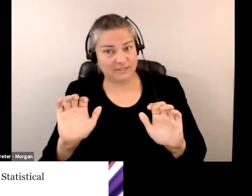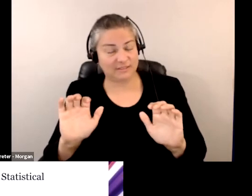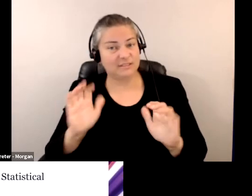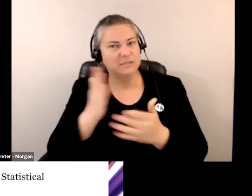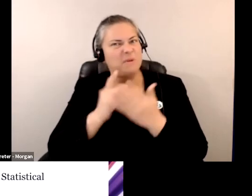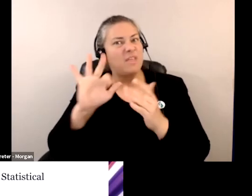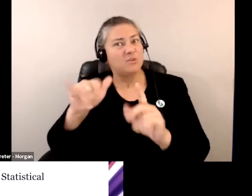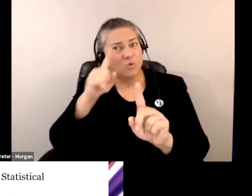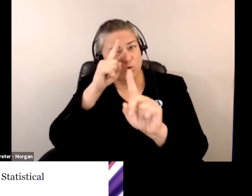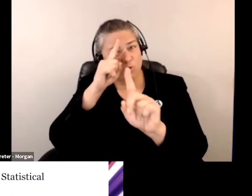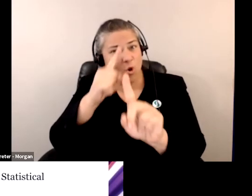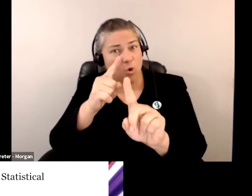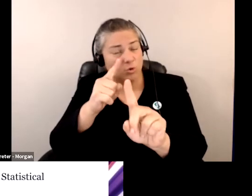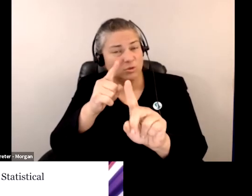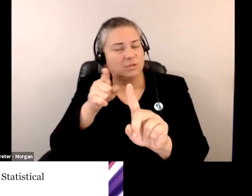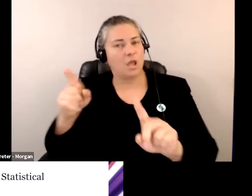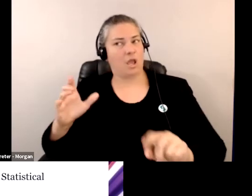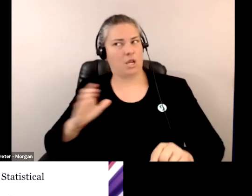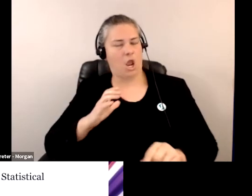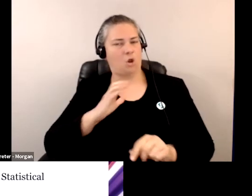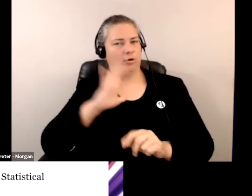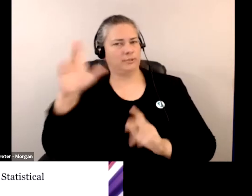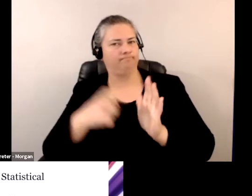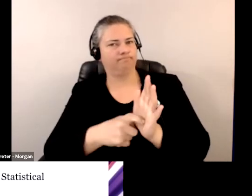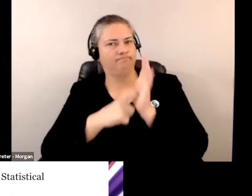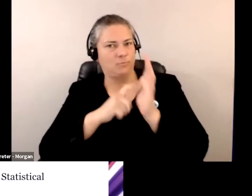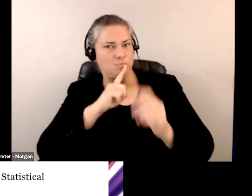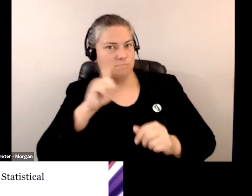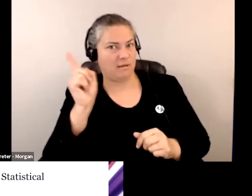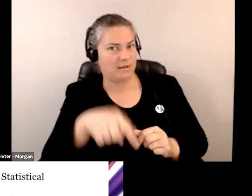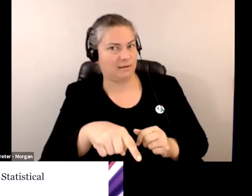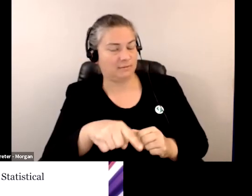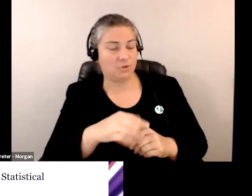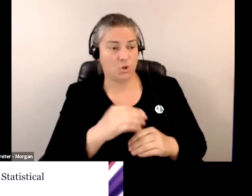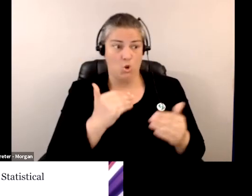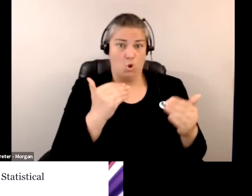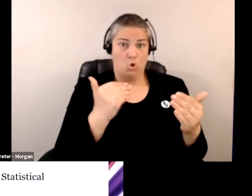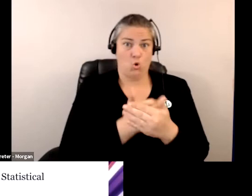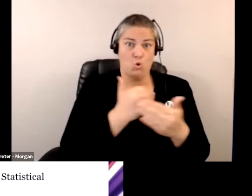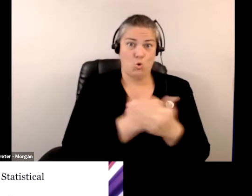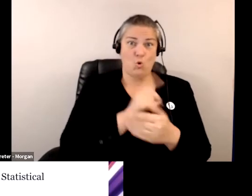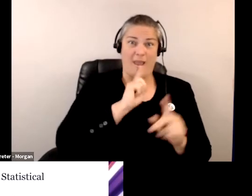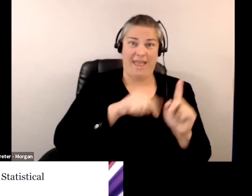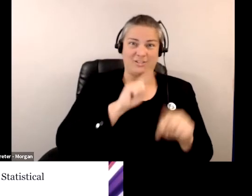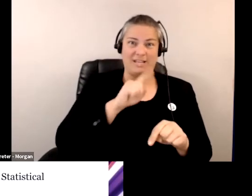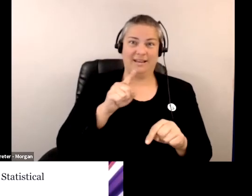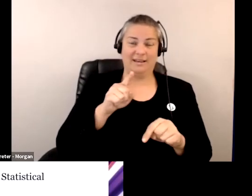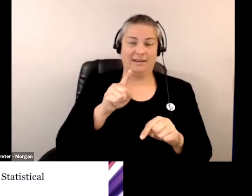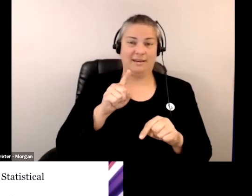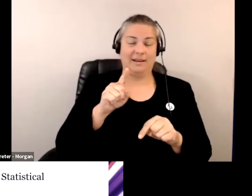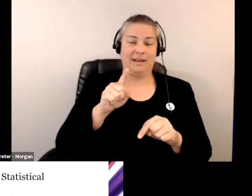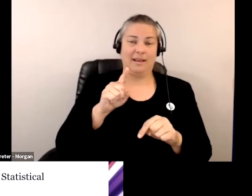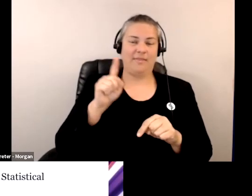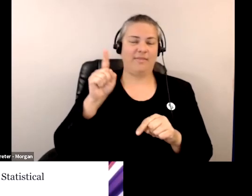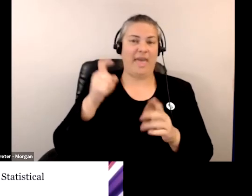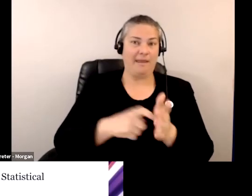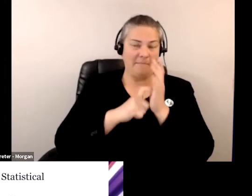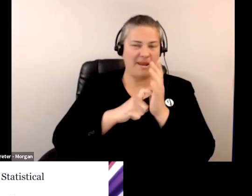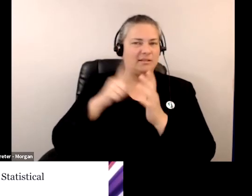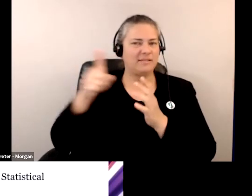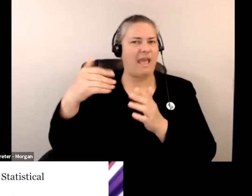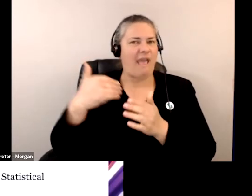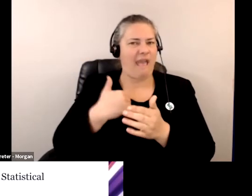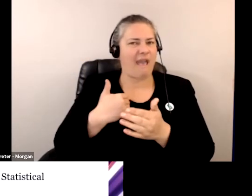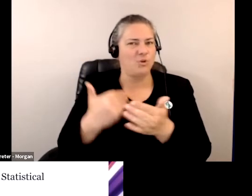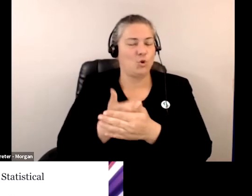goals are mandated by Congress. And new mandates are often enacted, but old ones are rarely removed. So what we observed is